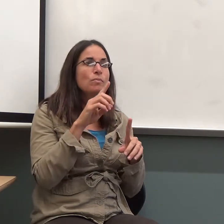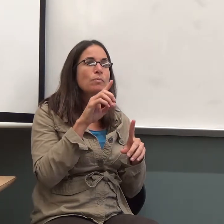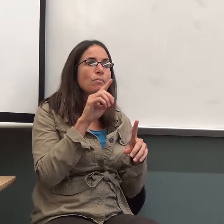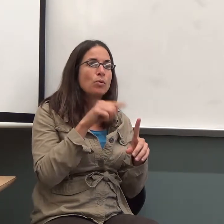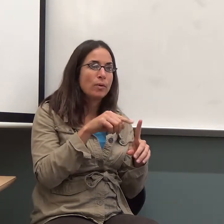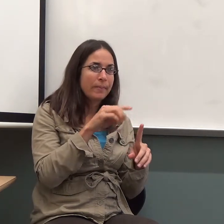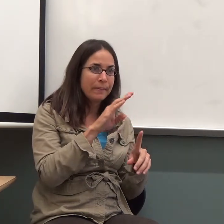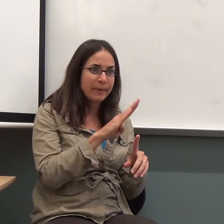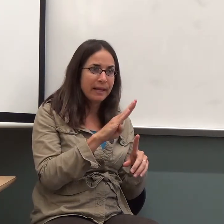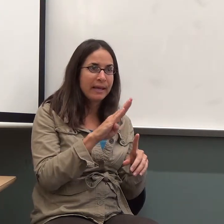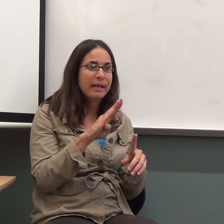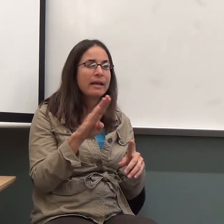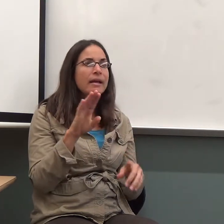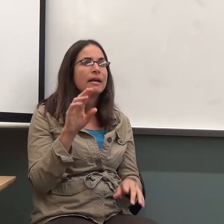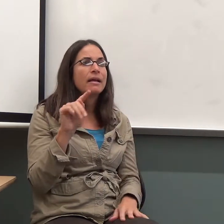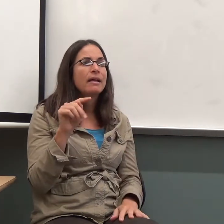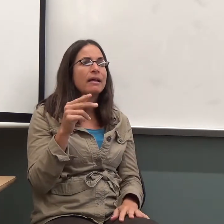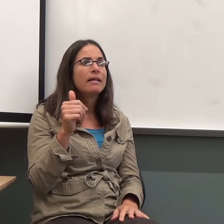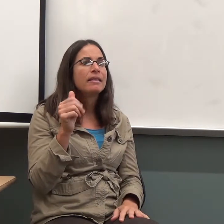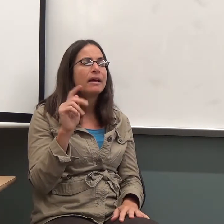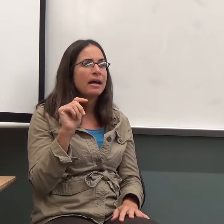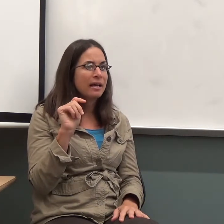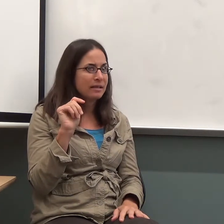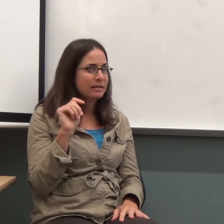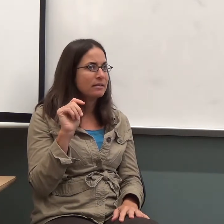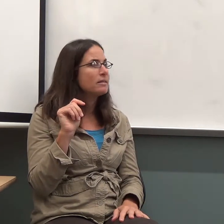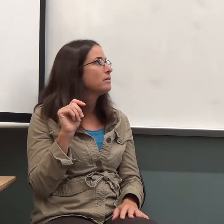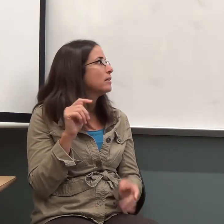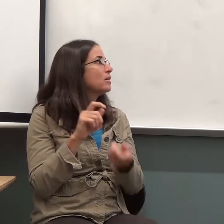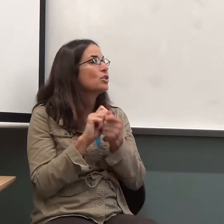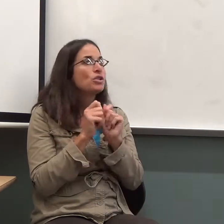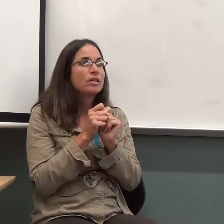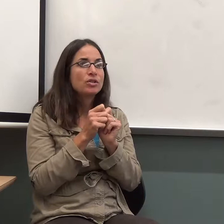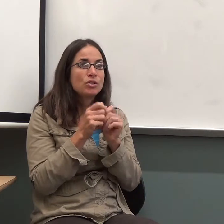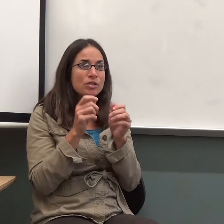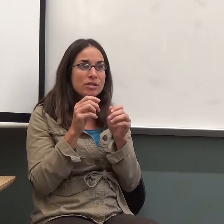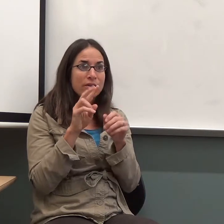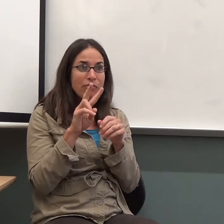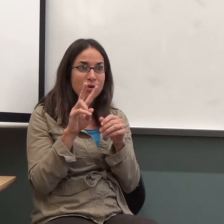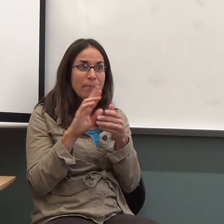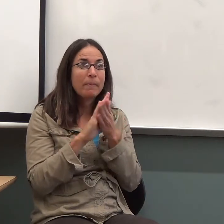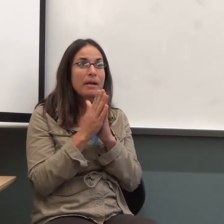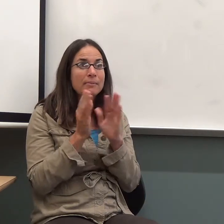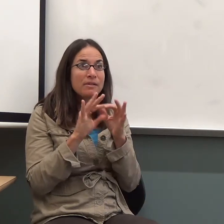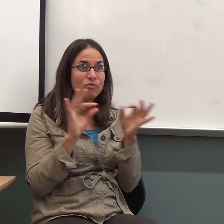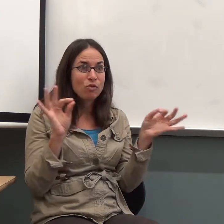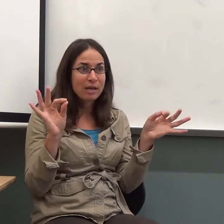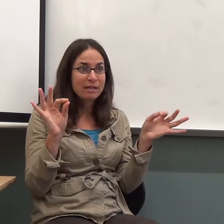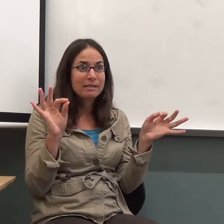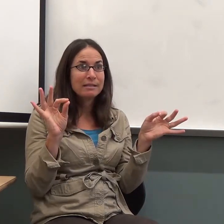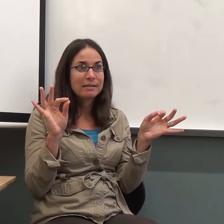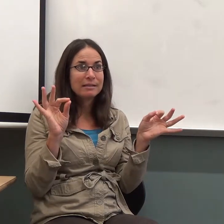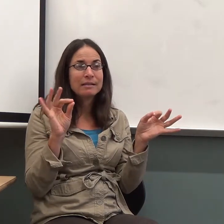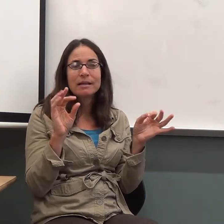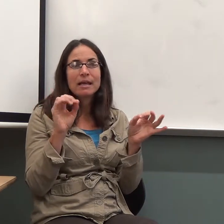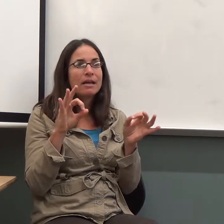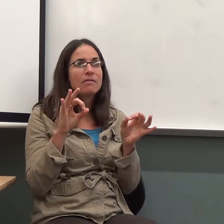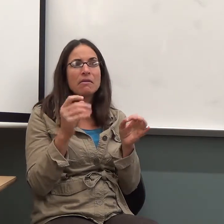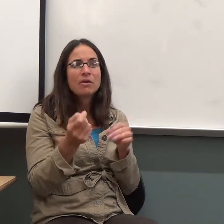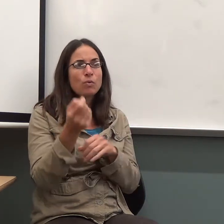That makes this verb a phrase. Okay? But if I don't have that,